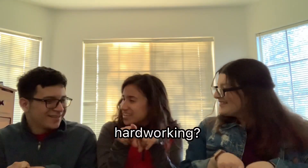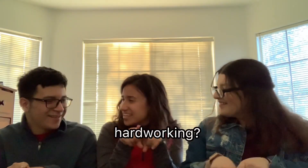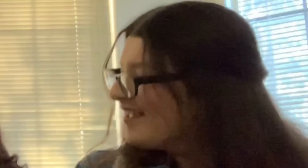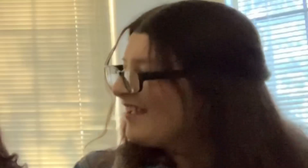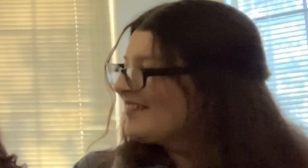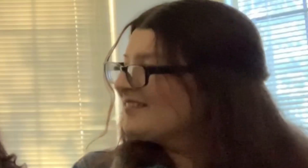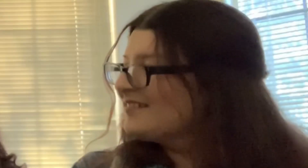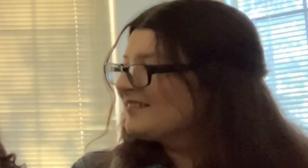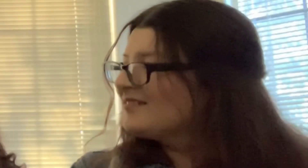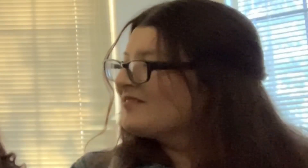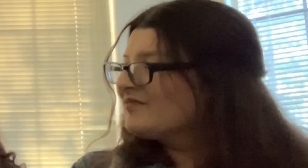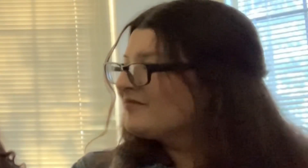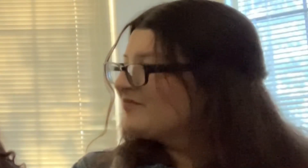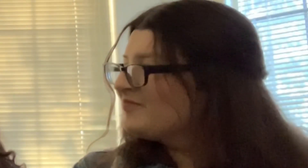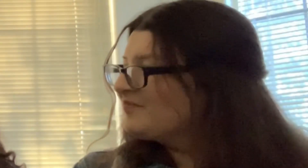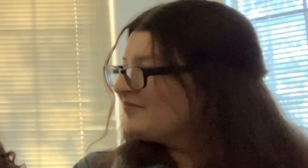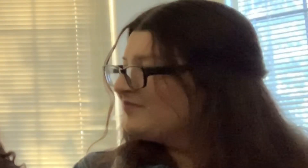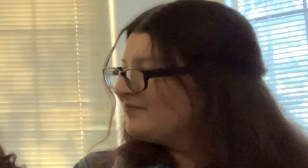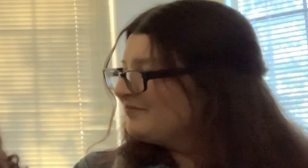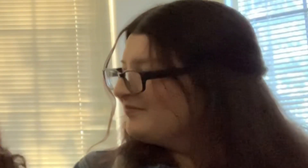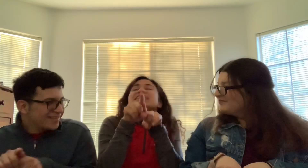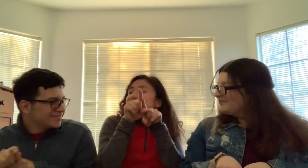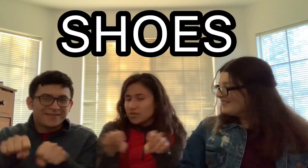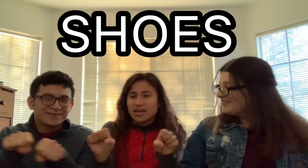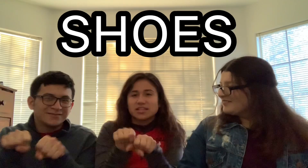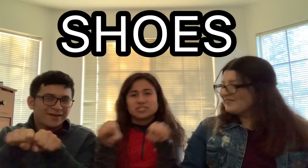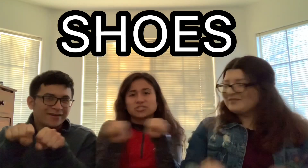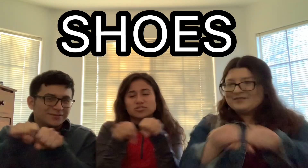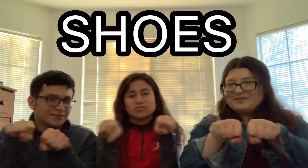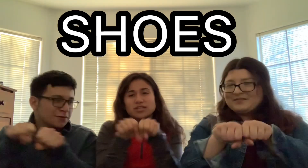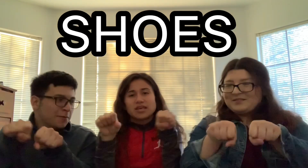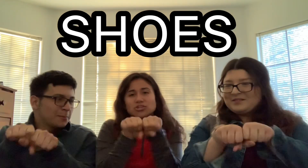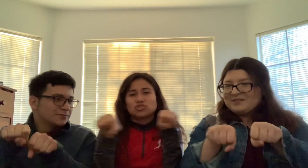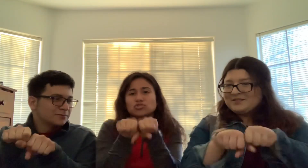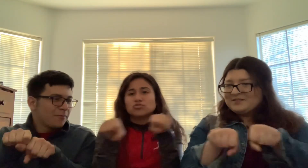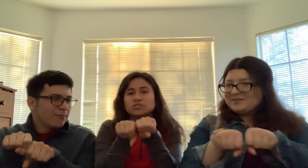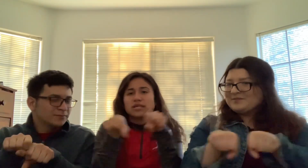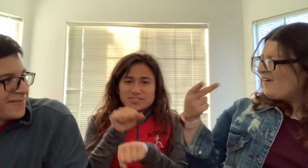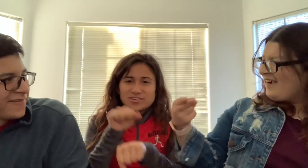Hardworking. Socks, dude. Oh yeah, this is shoes. Shoes.